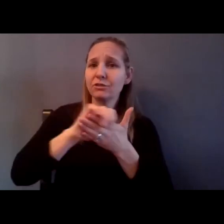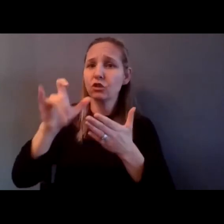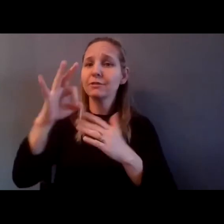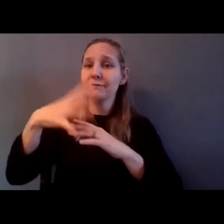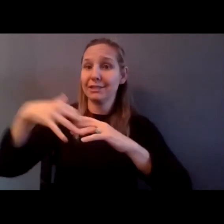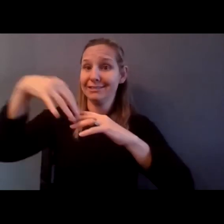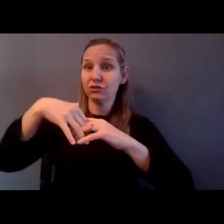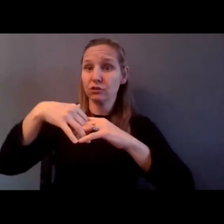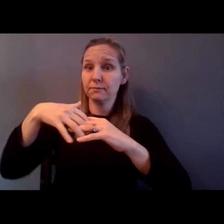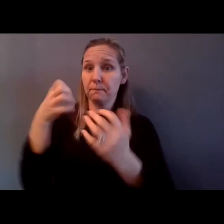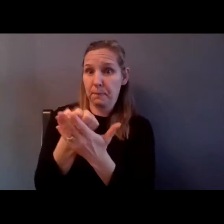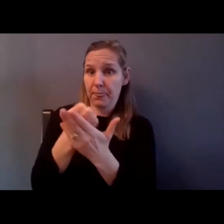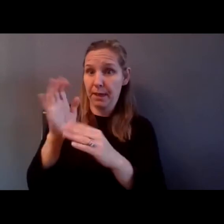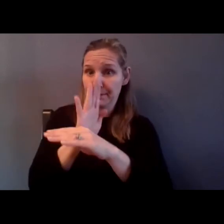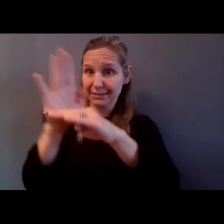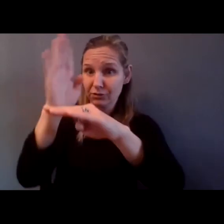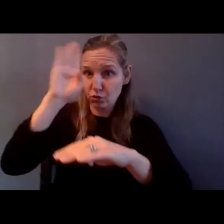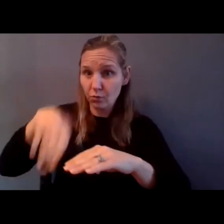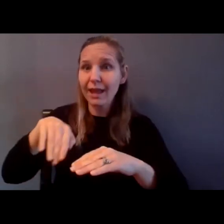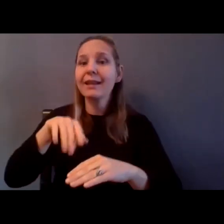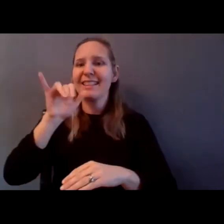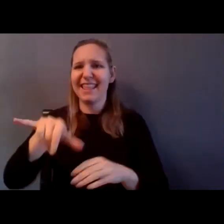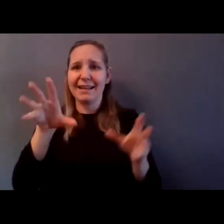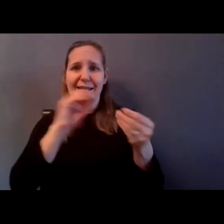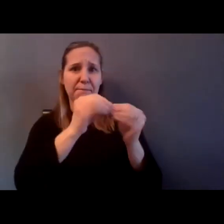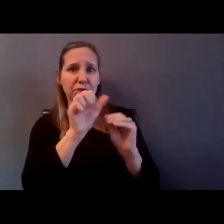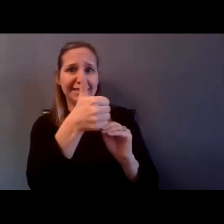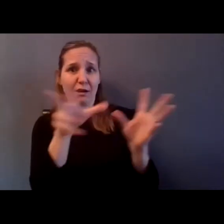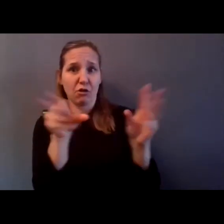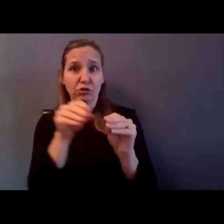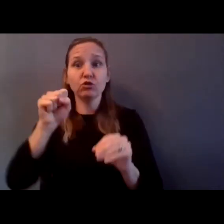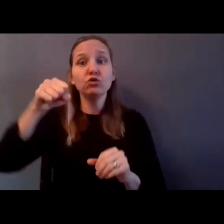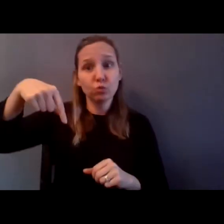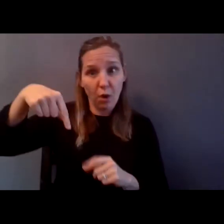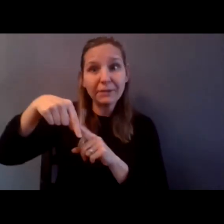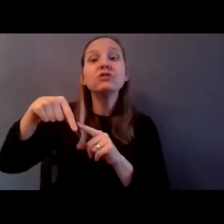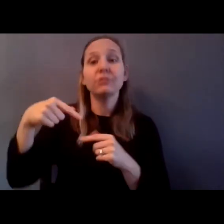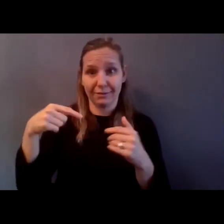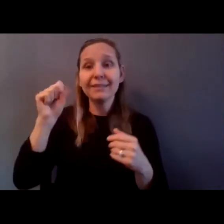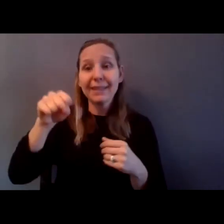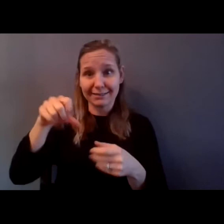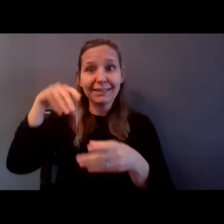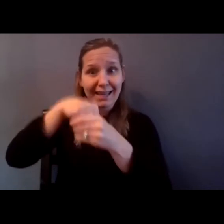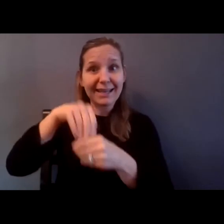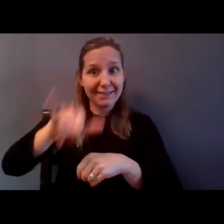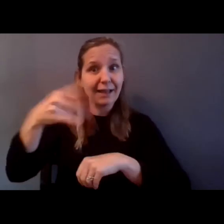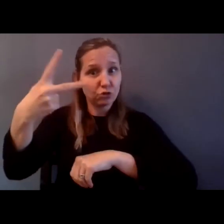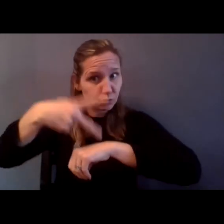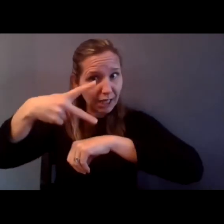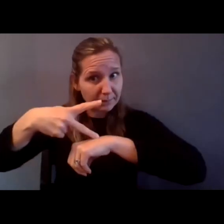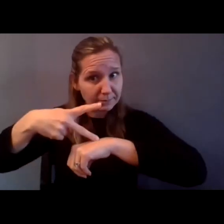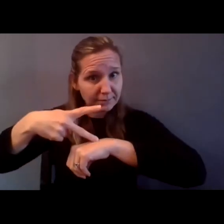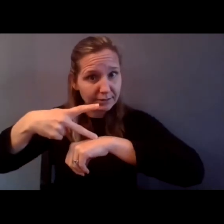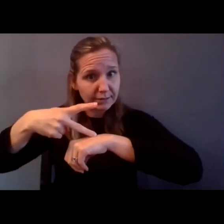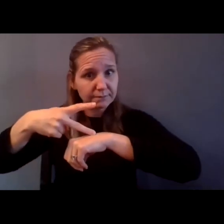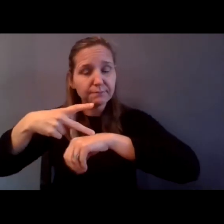activity, that in the first 10 that we identified, Squamish was identified within that twice. I started